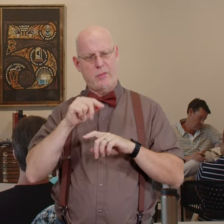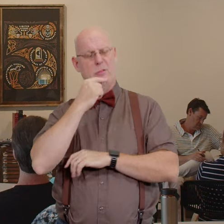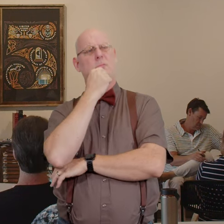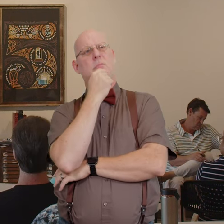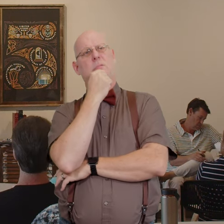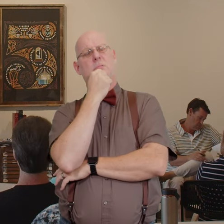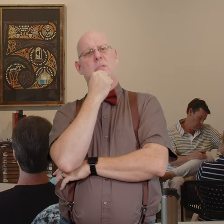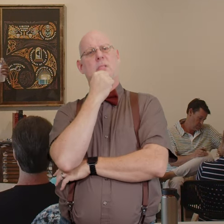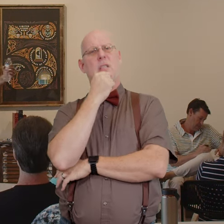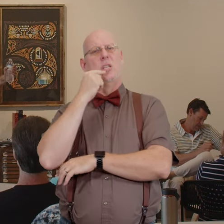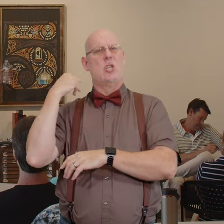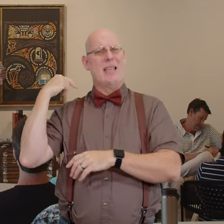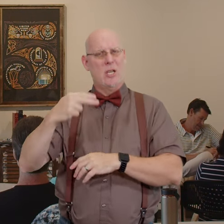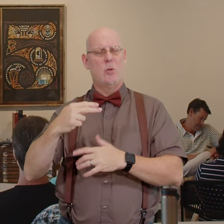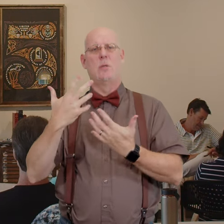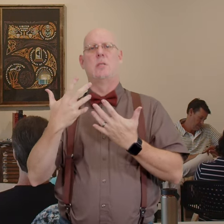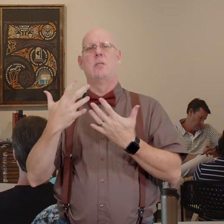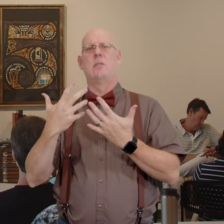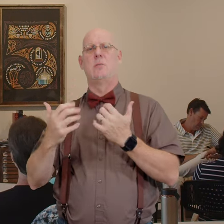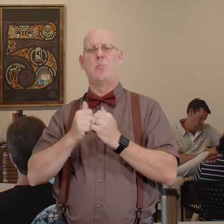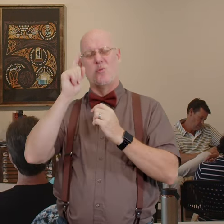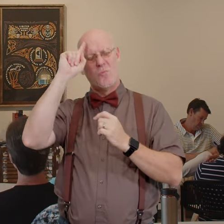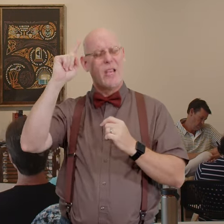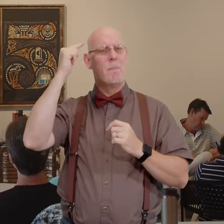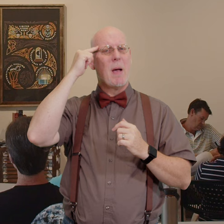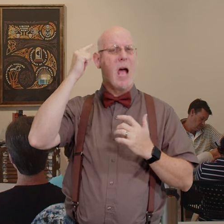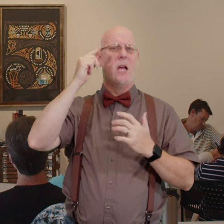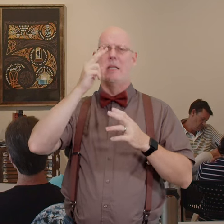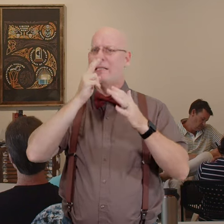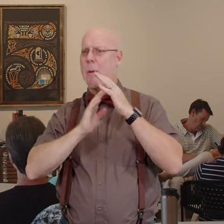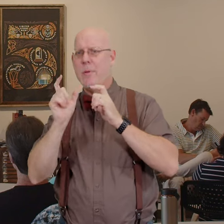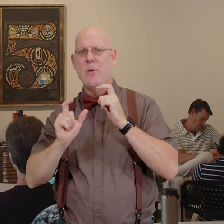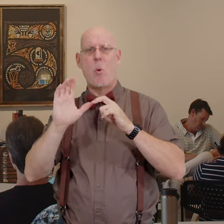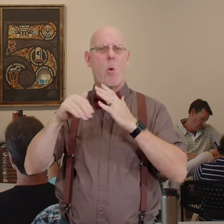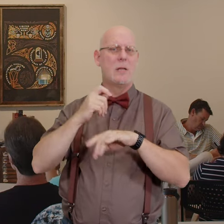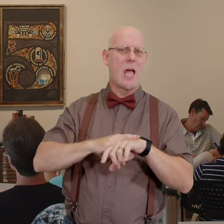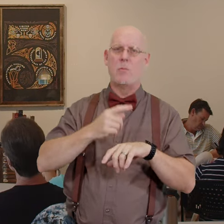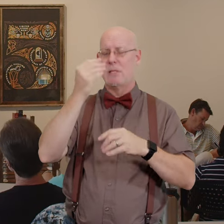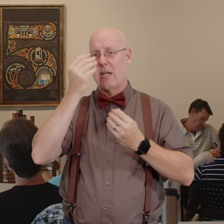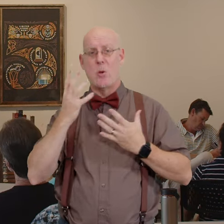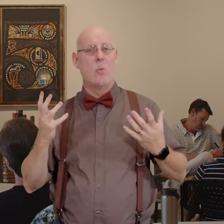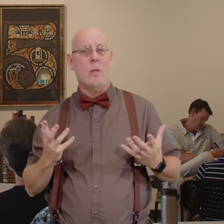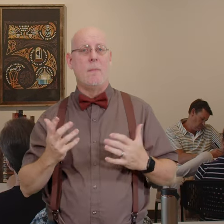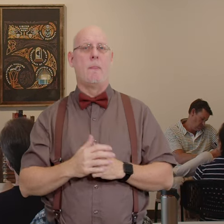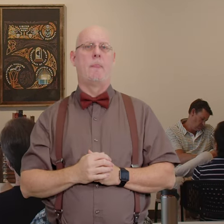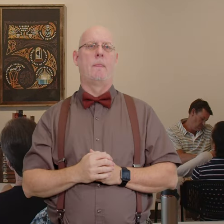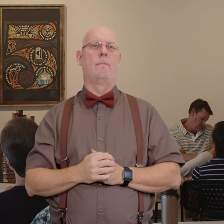we look at this and go, what does the legacy of the saints teach us? Like, what are the most brilliant minds, the most humble theologians of all time, what do they tell